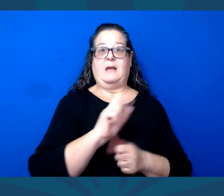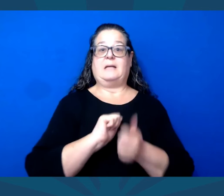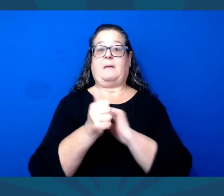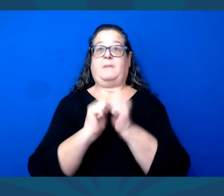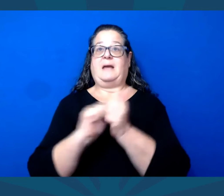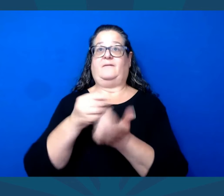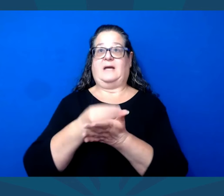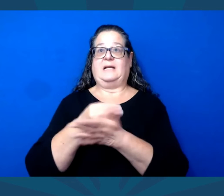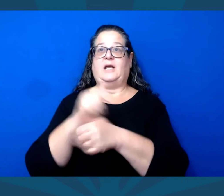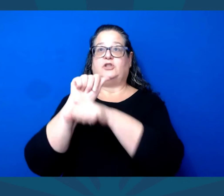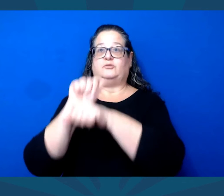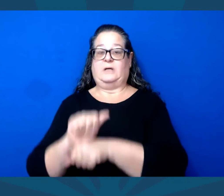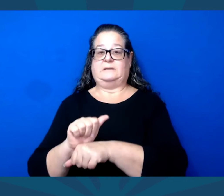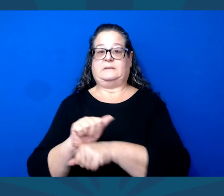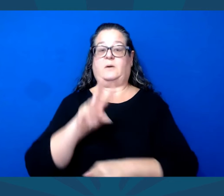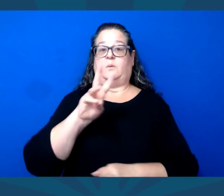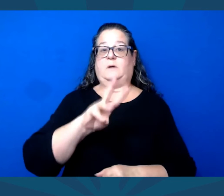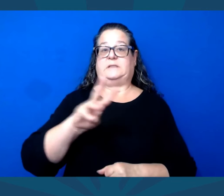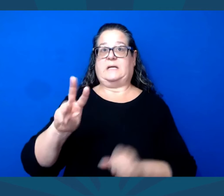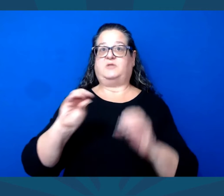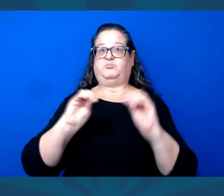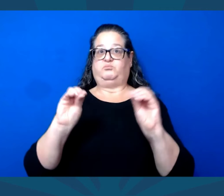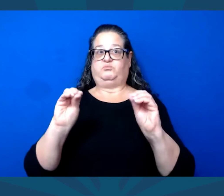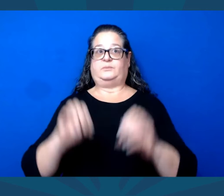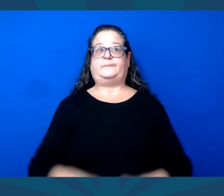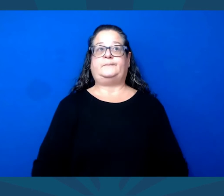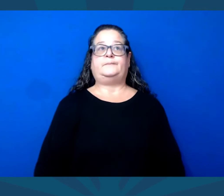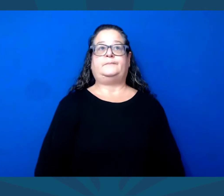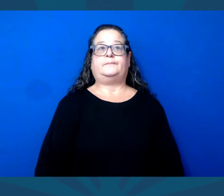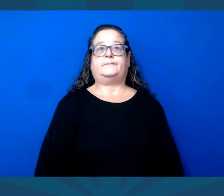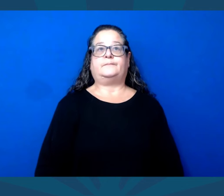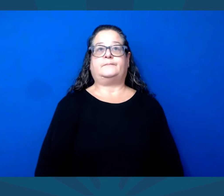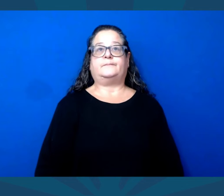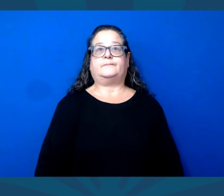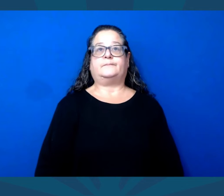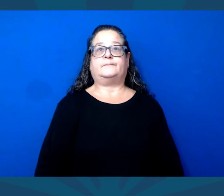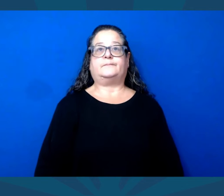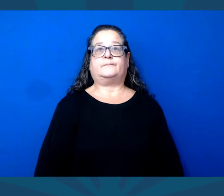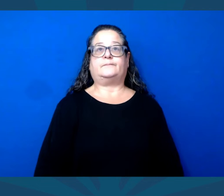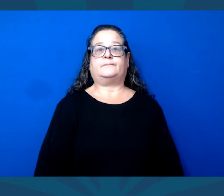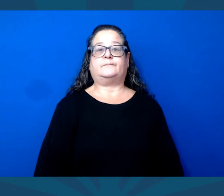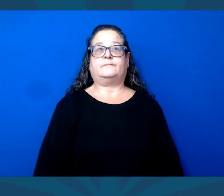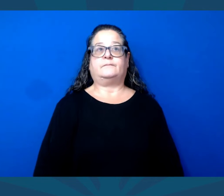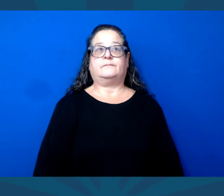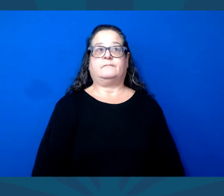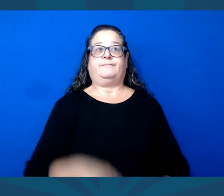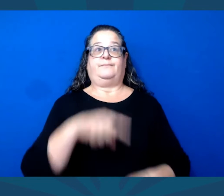Party, Republican. Campaign funding, traditional. Website, no website